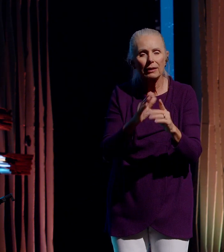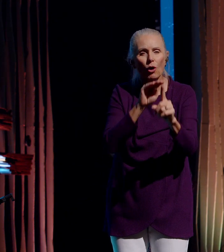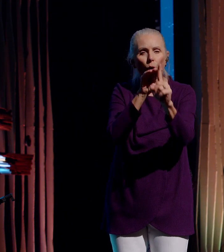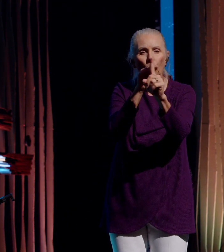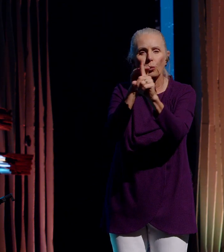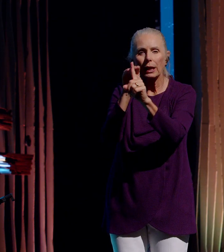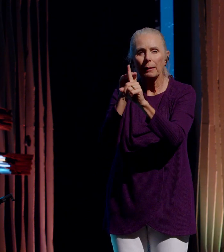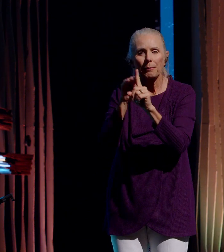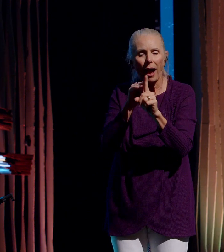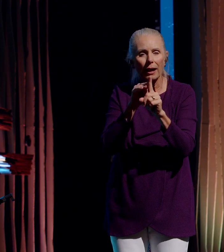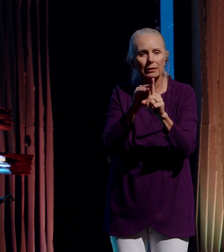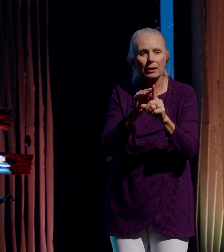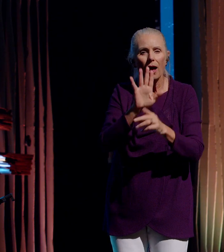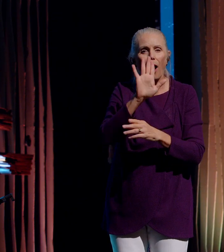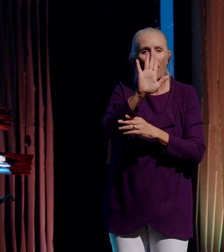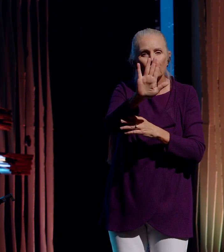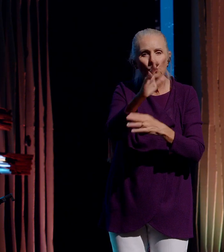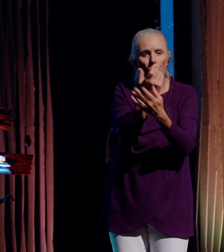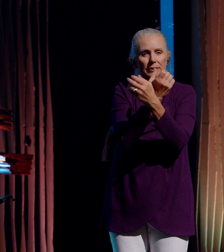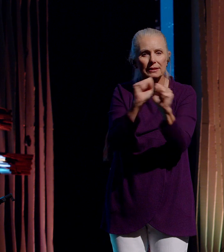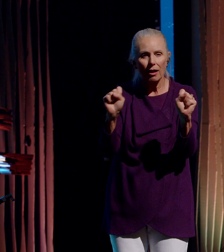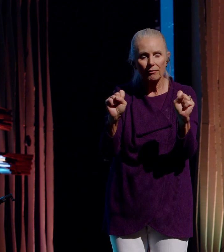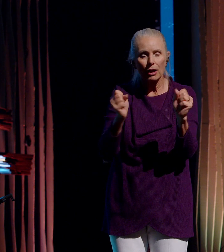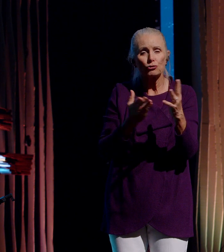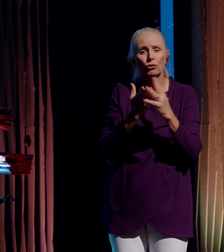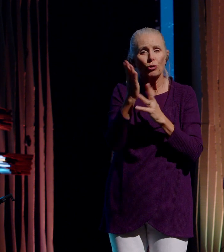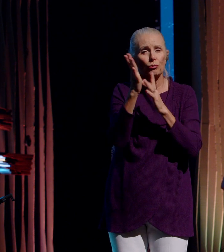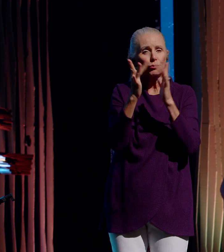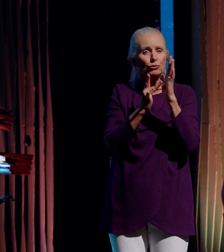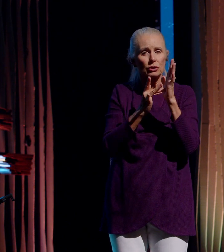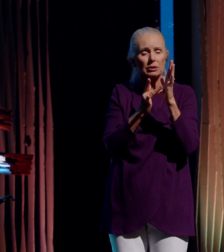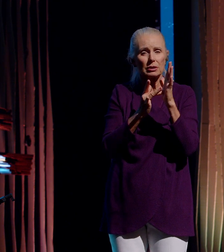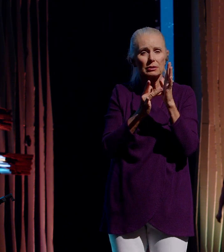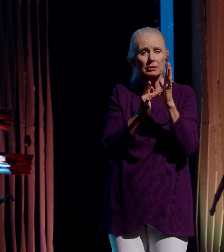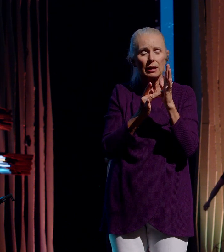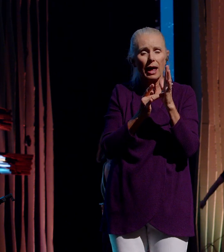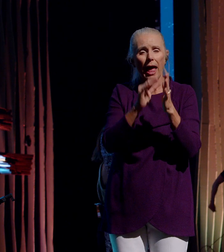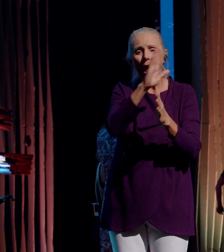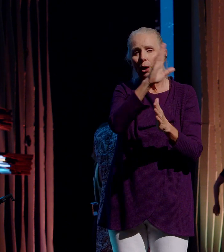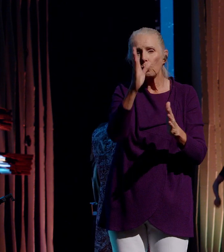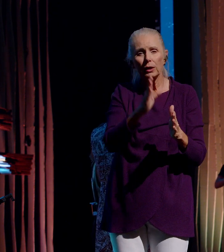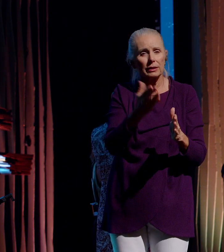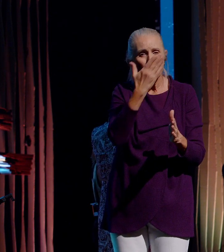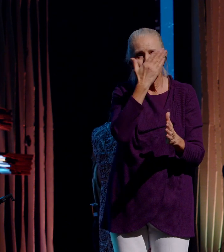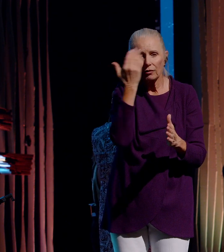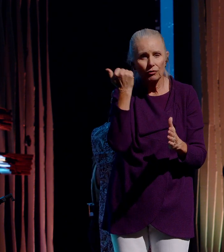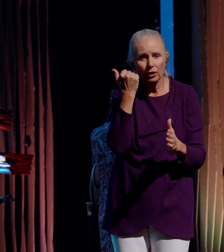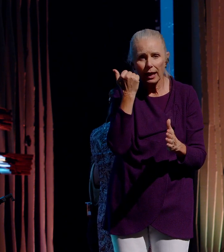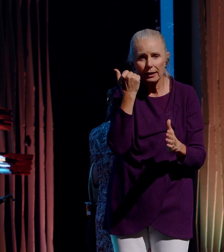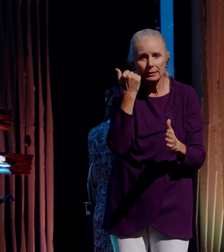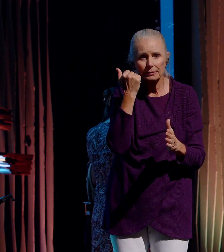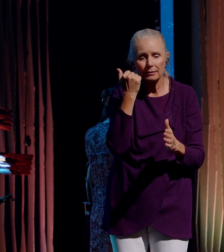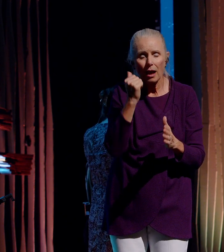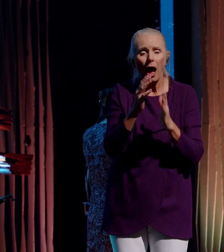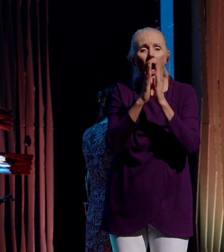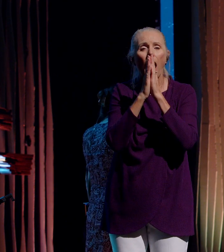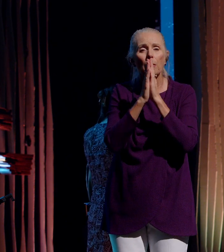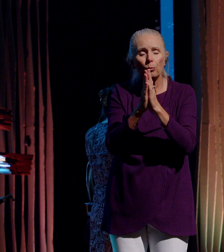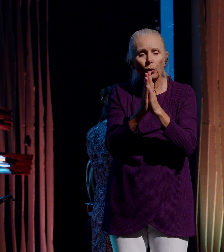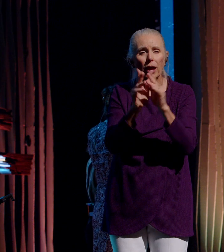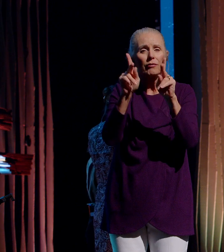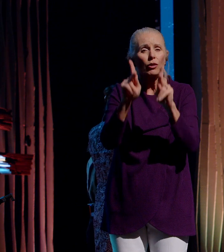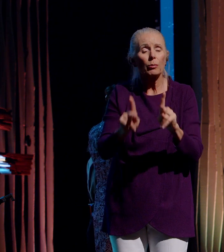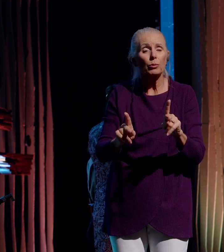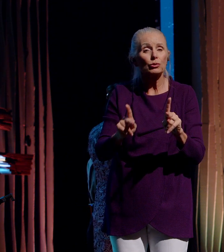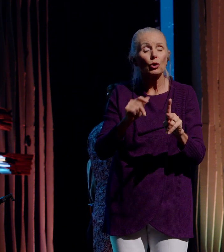of the salvation that they have in you, that not a day would go by that we do not forget it. God, I pray for the person who has